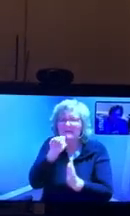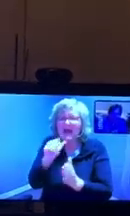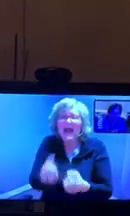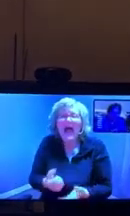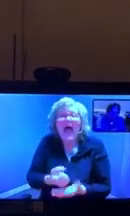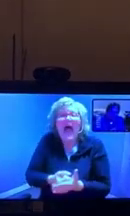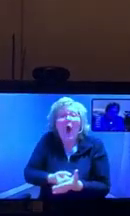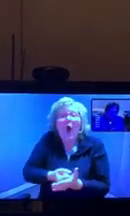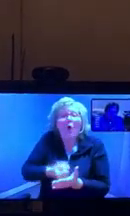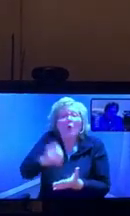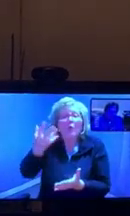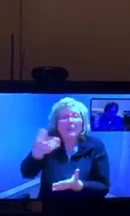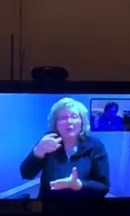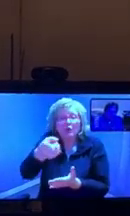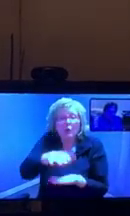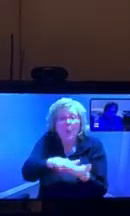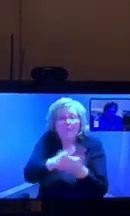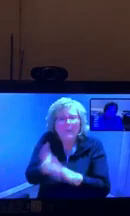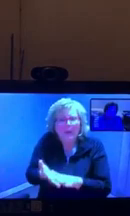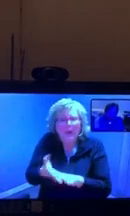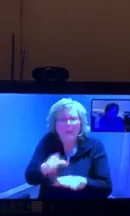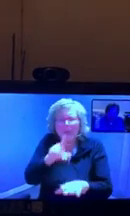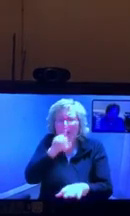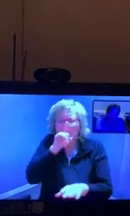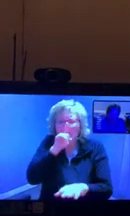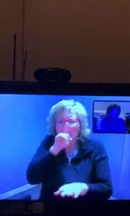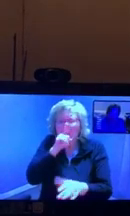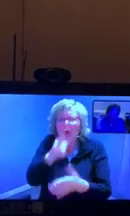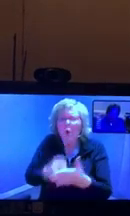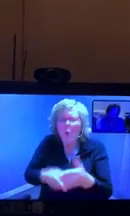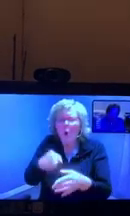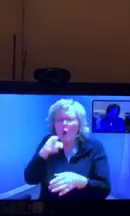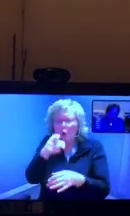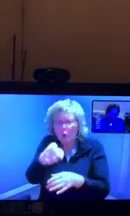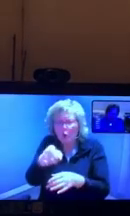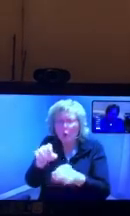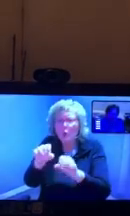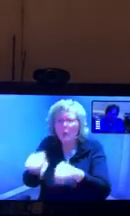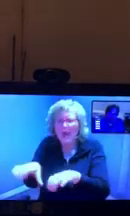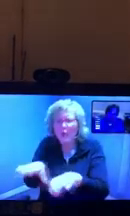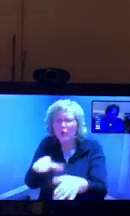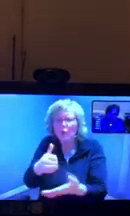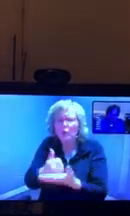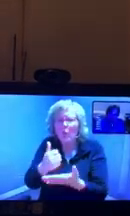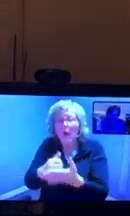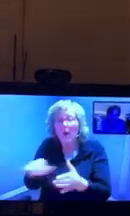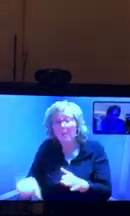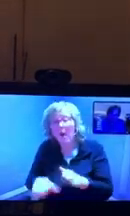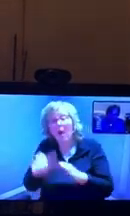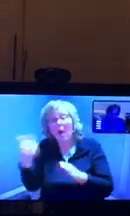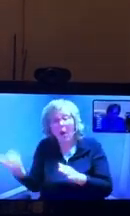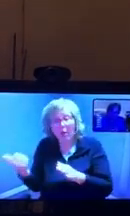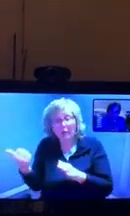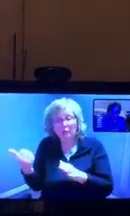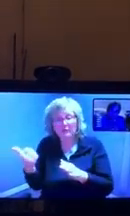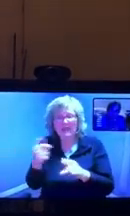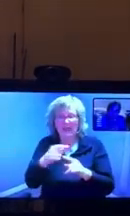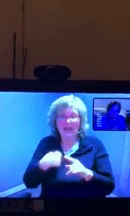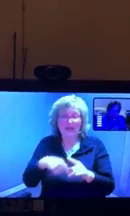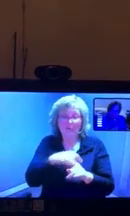can do to help others, as Fred and Ricky have so eloquently said. If we get our eyes off of ourselves,